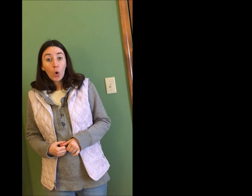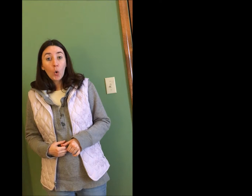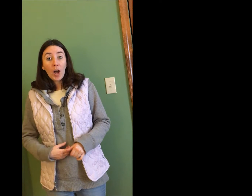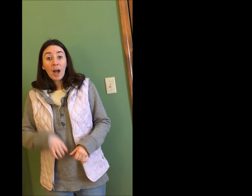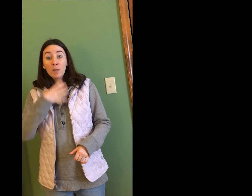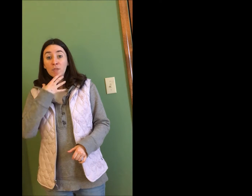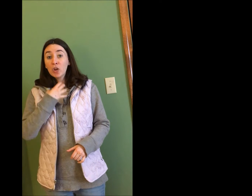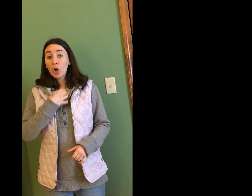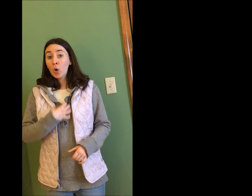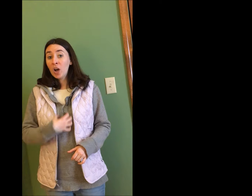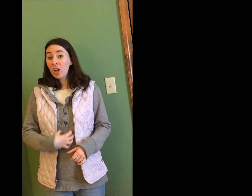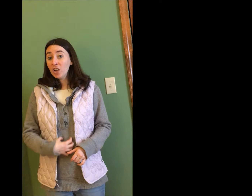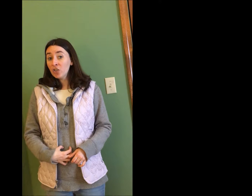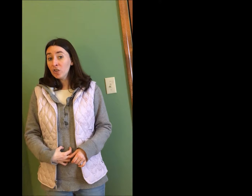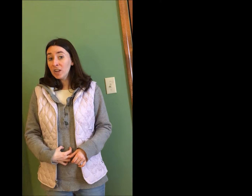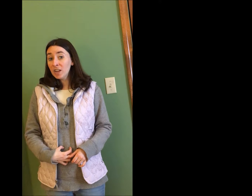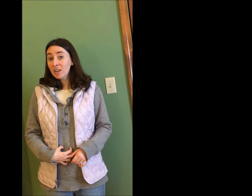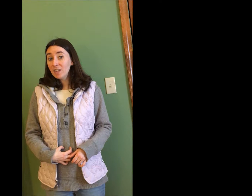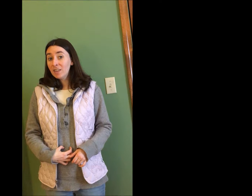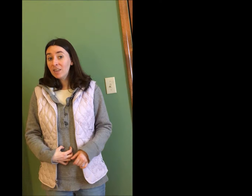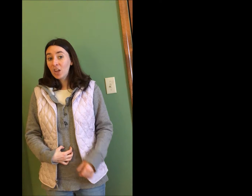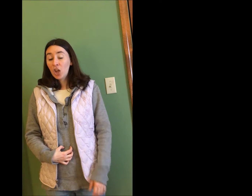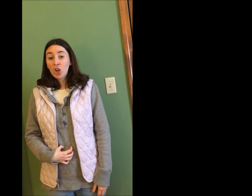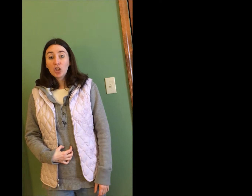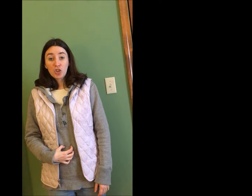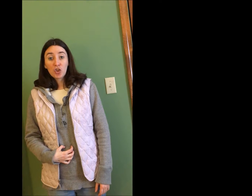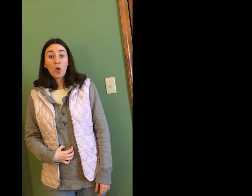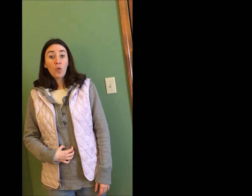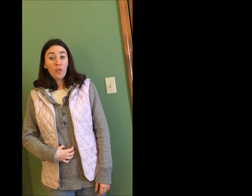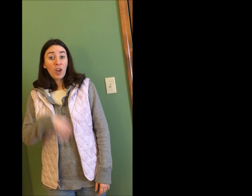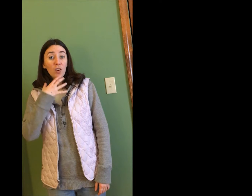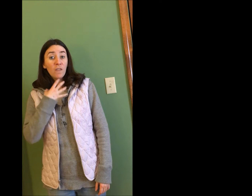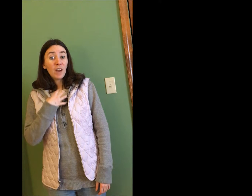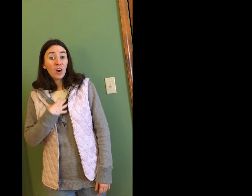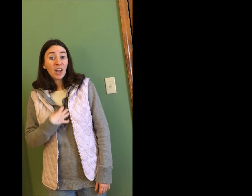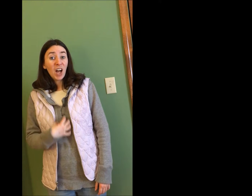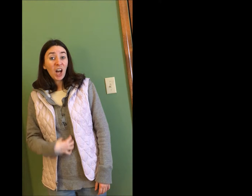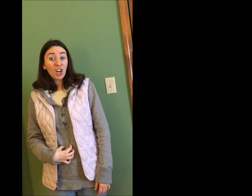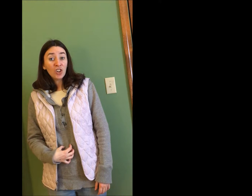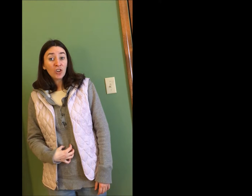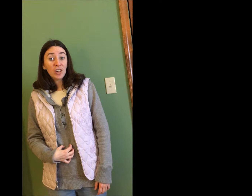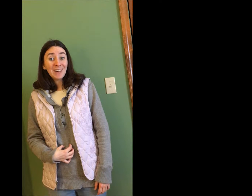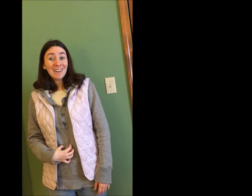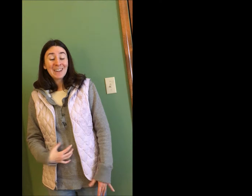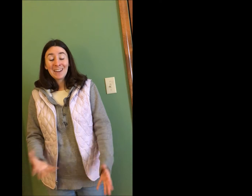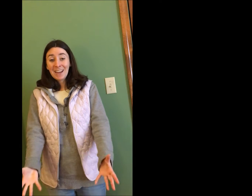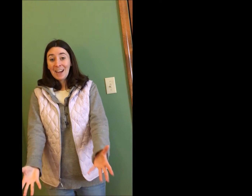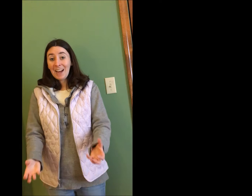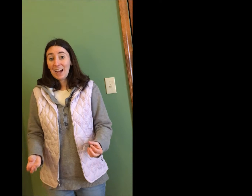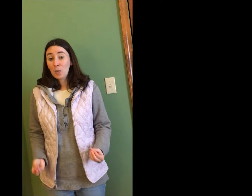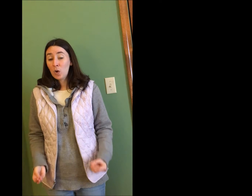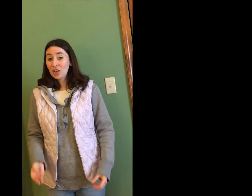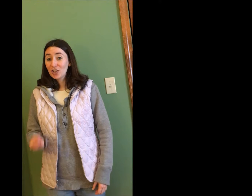Oh, I'm so hungry, so very, very hungry. I want